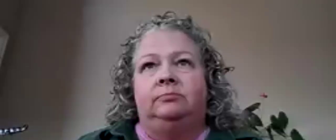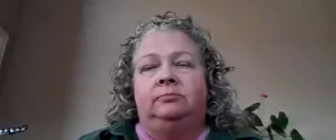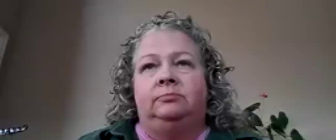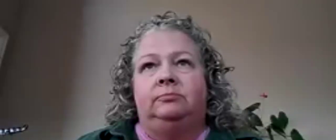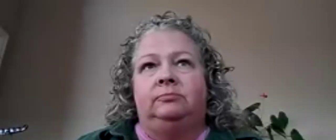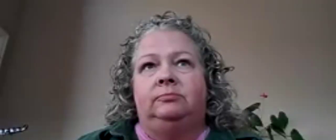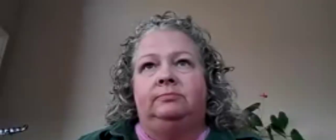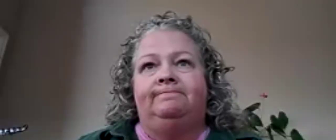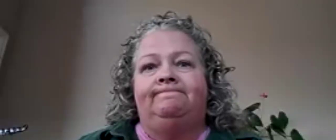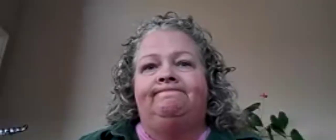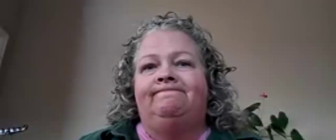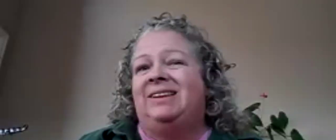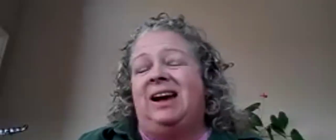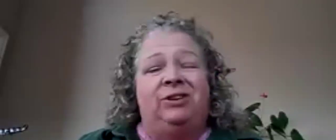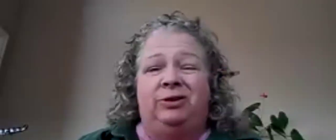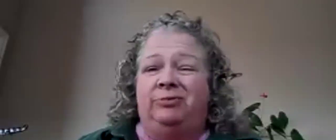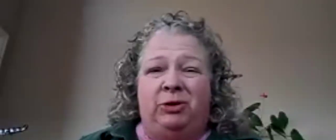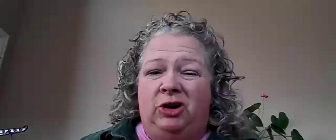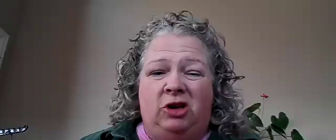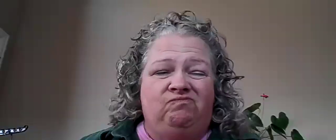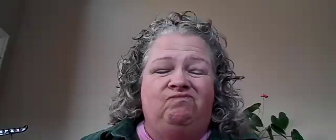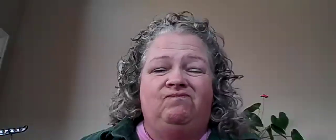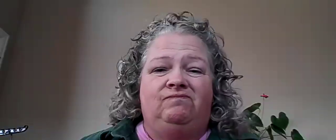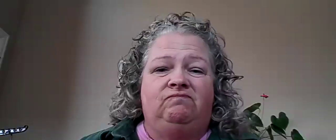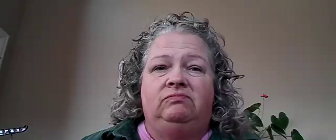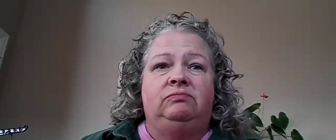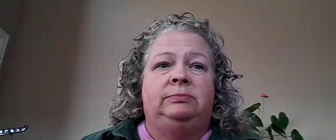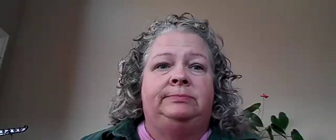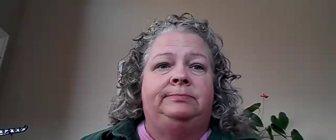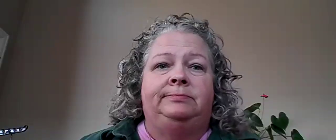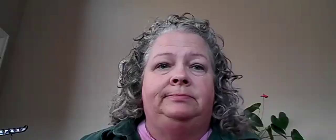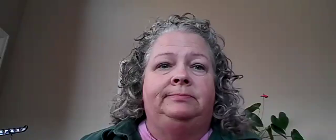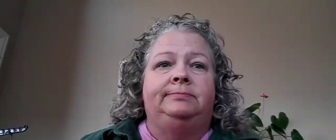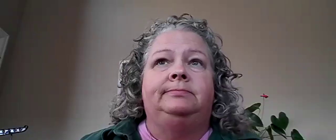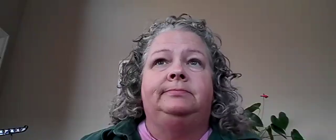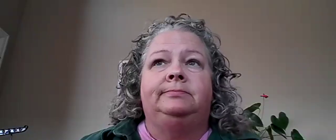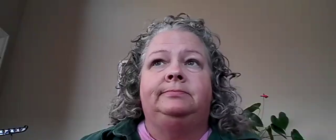Okay. And Dahlia. I haven't heard from her at all.